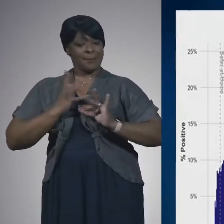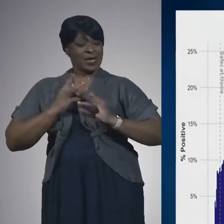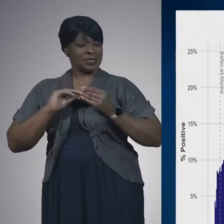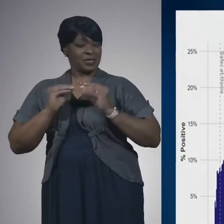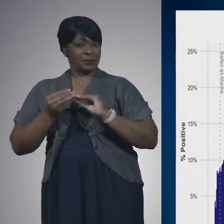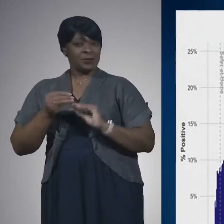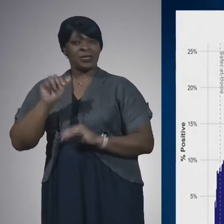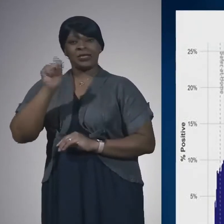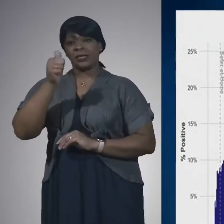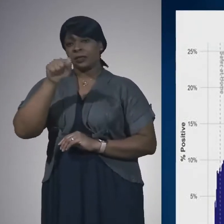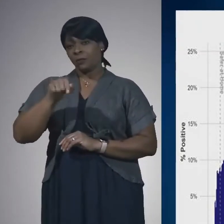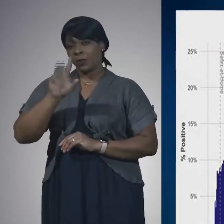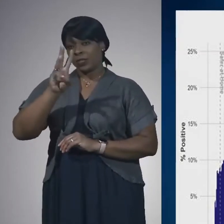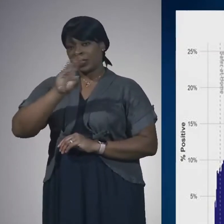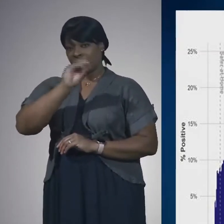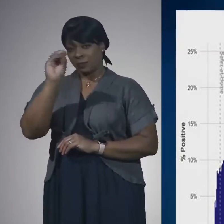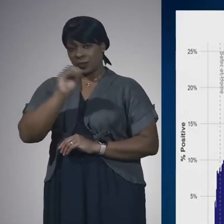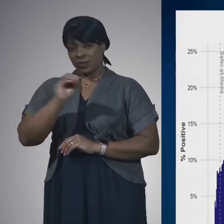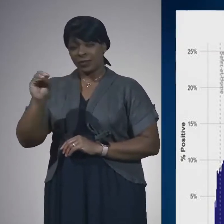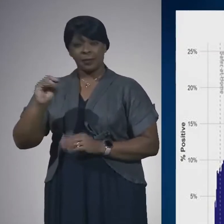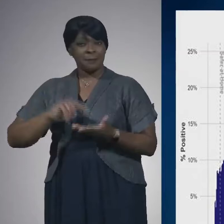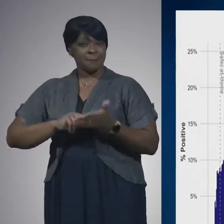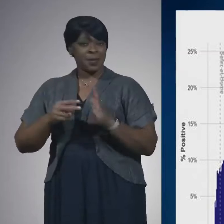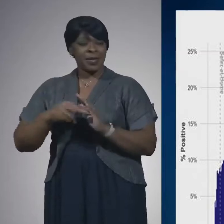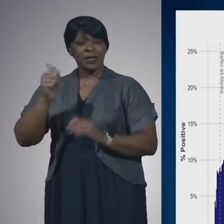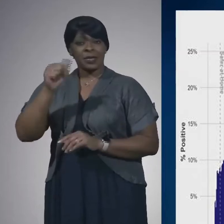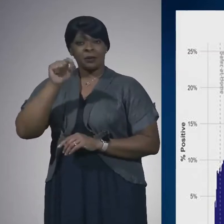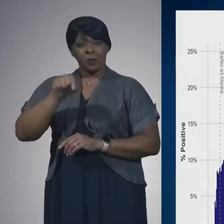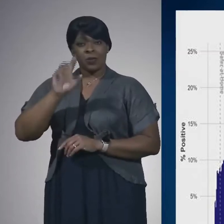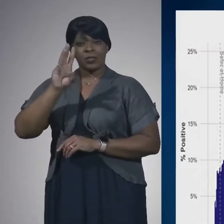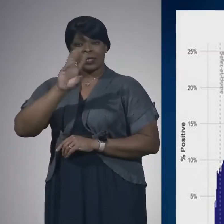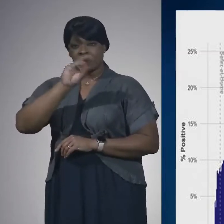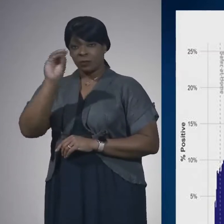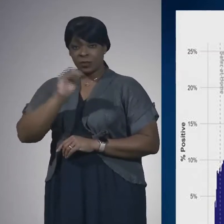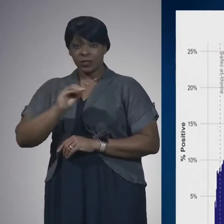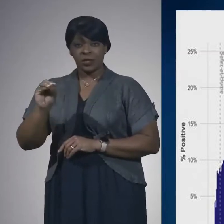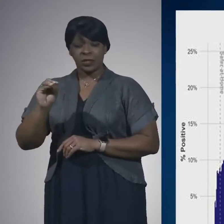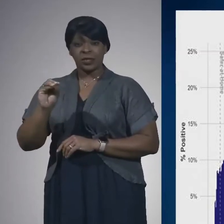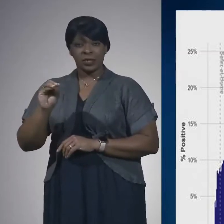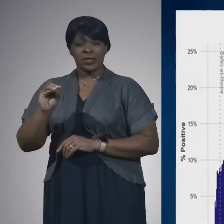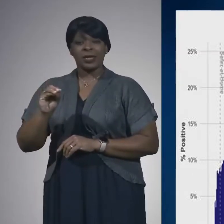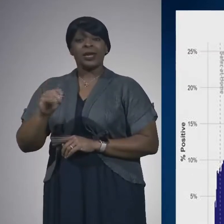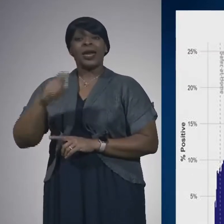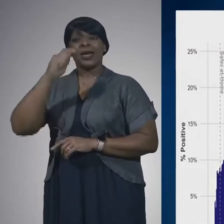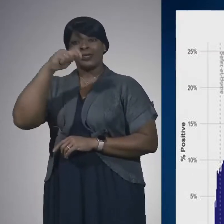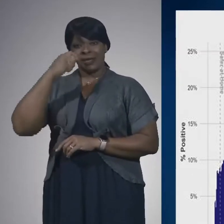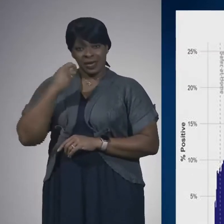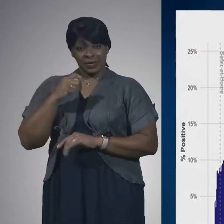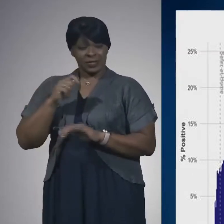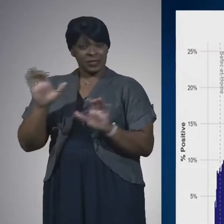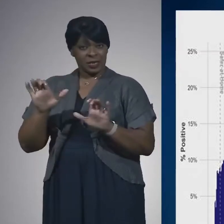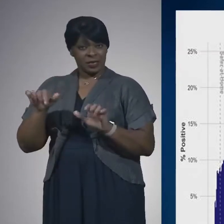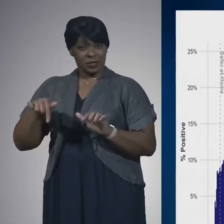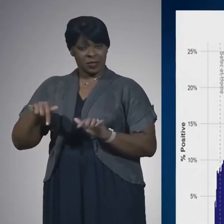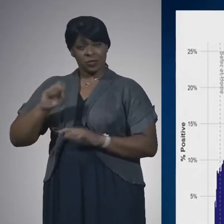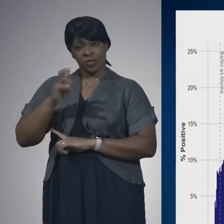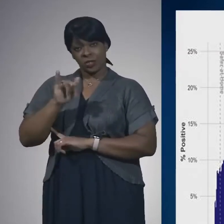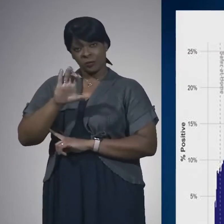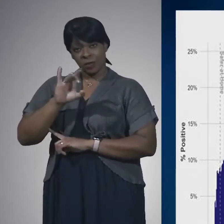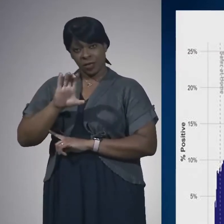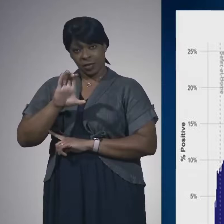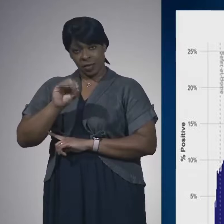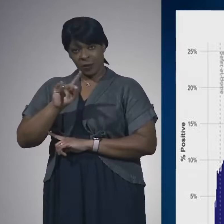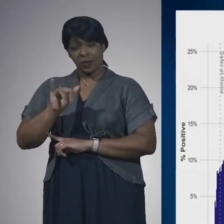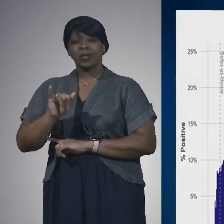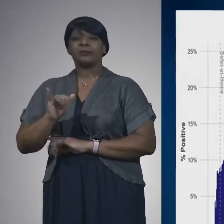of 10.6%, meaning that 10.6% of the tests done in Shelby County over the last 7 days